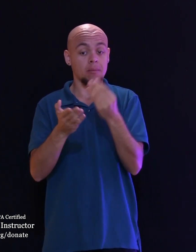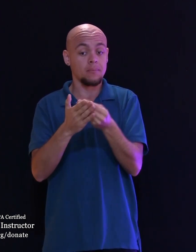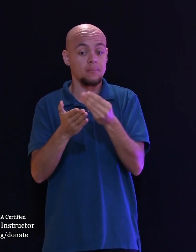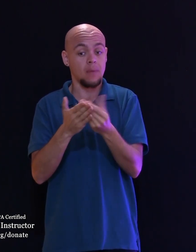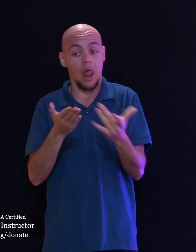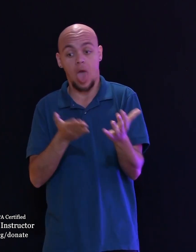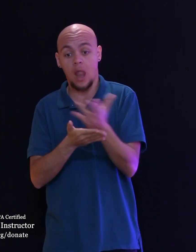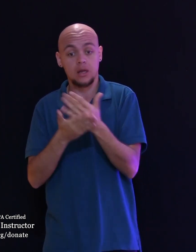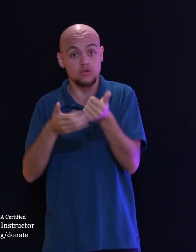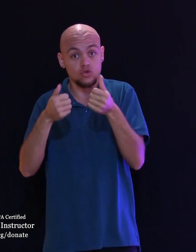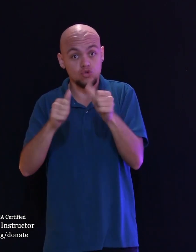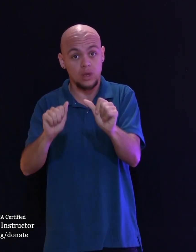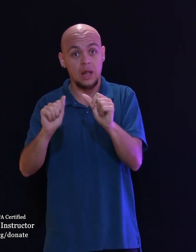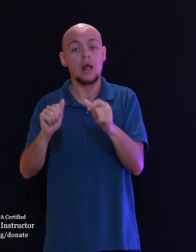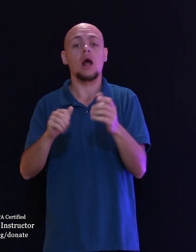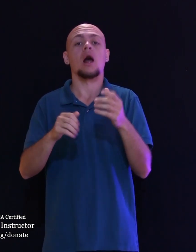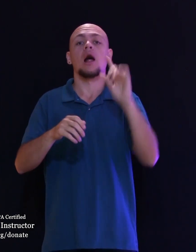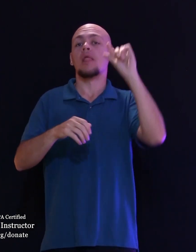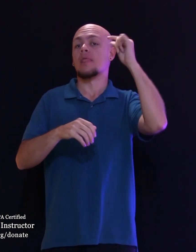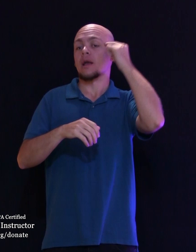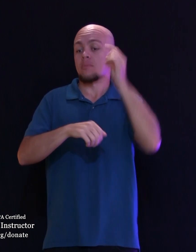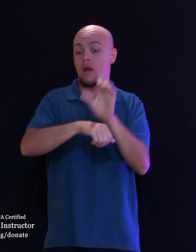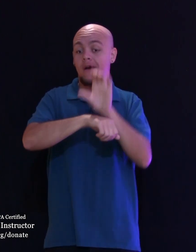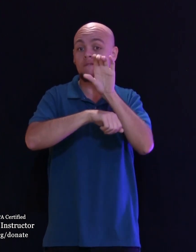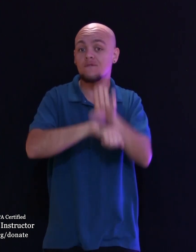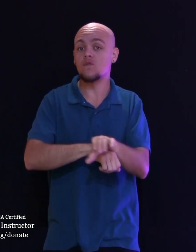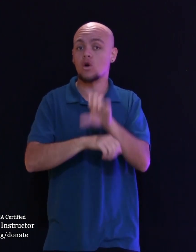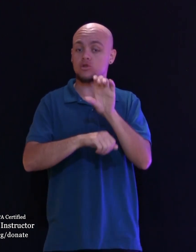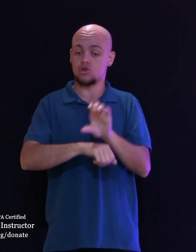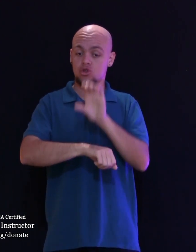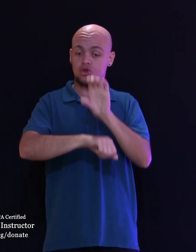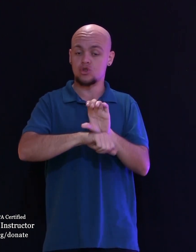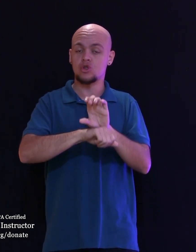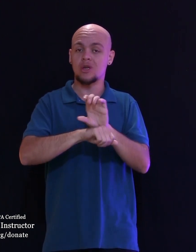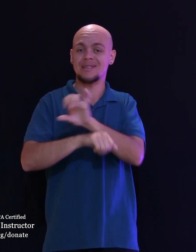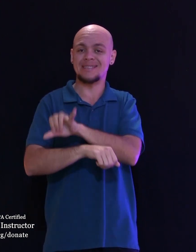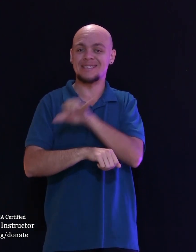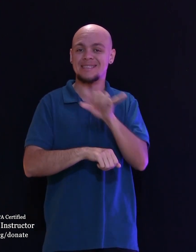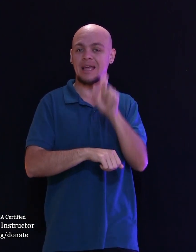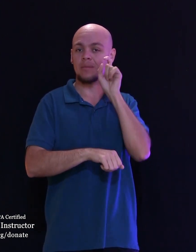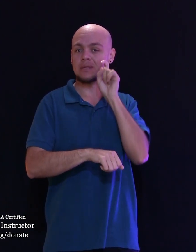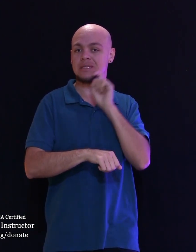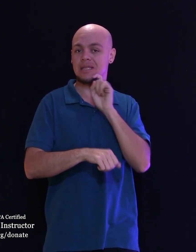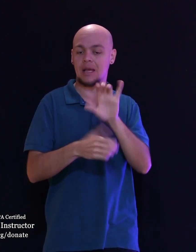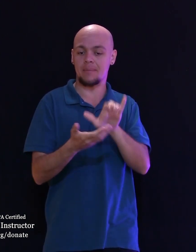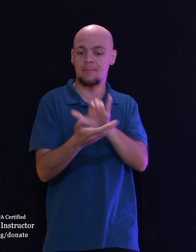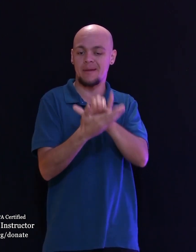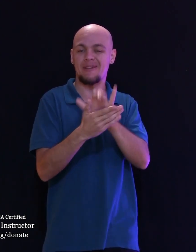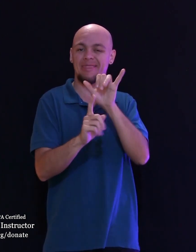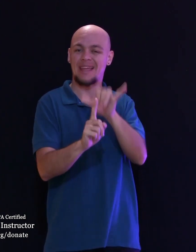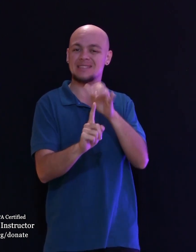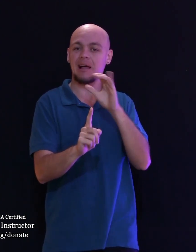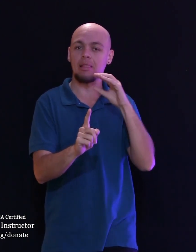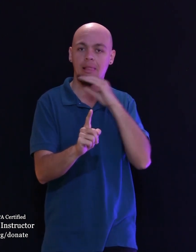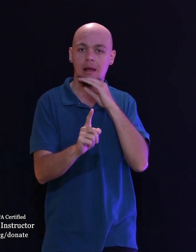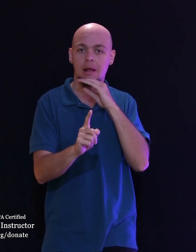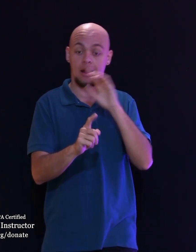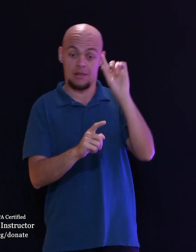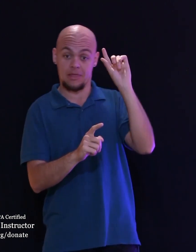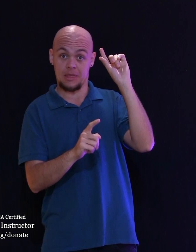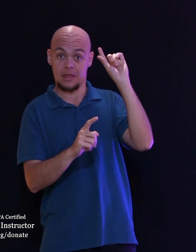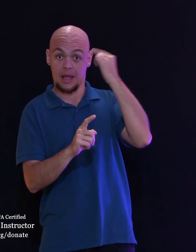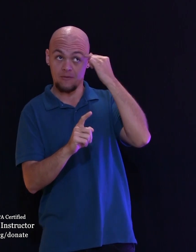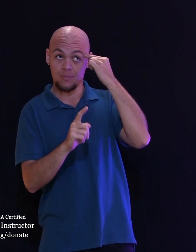money, claiming that the government's going to come in and force churches to perform same-sex marriages, it's a lie. Because they can't.